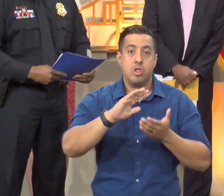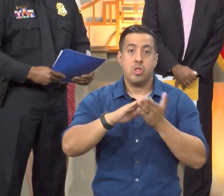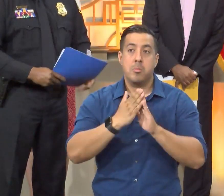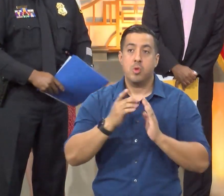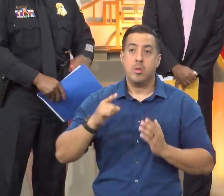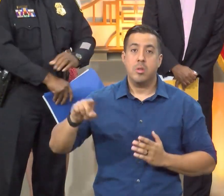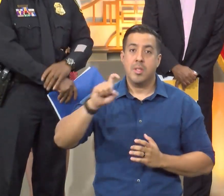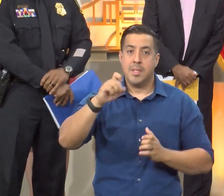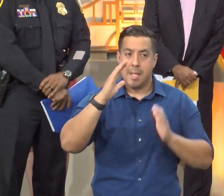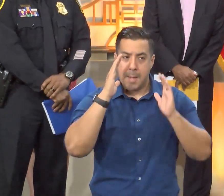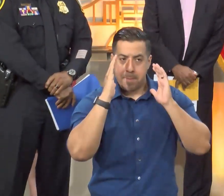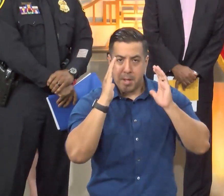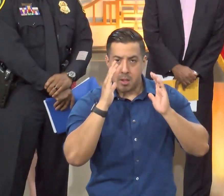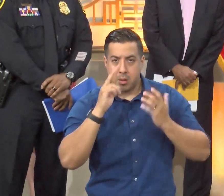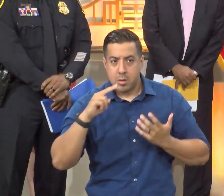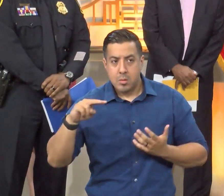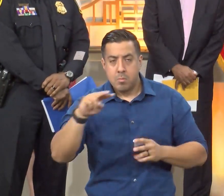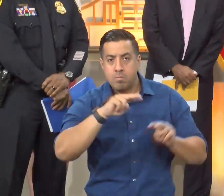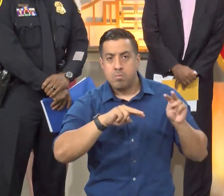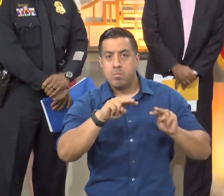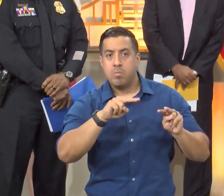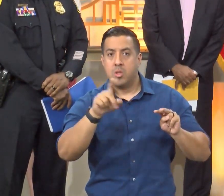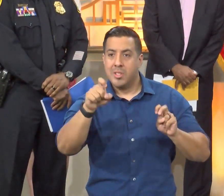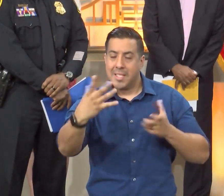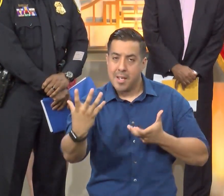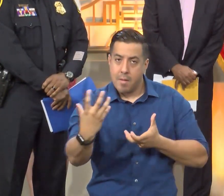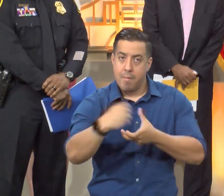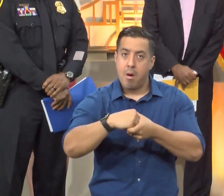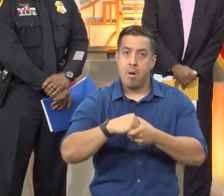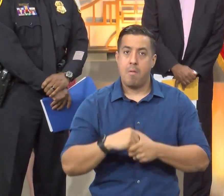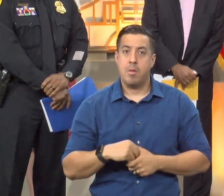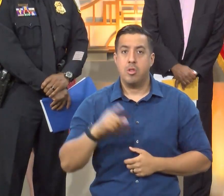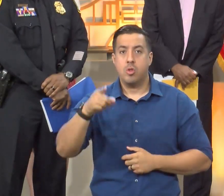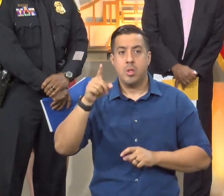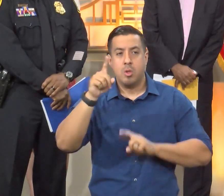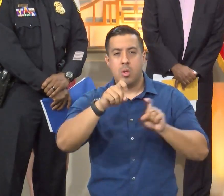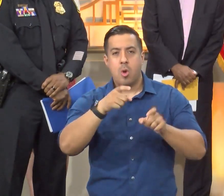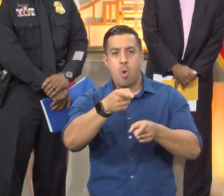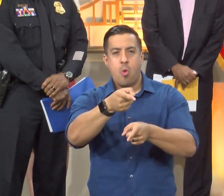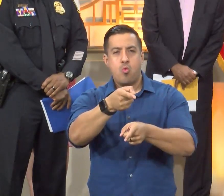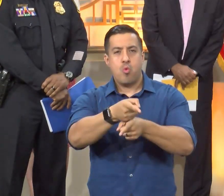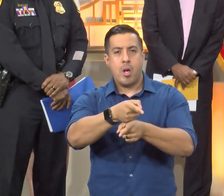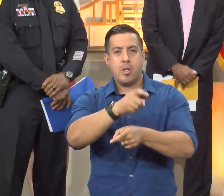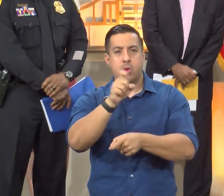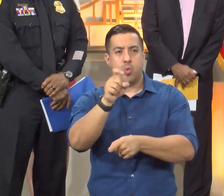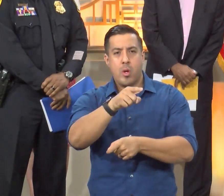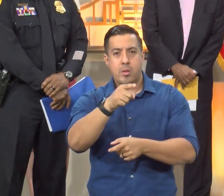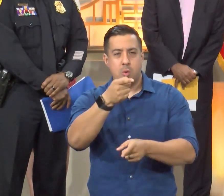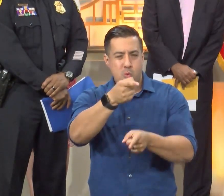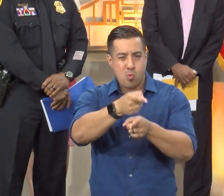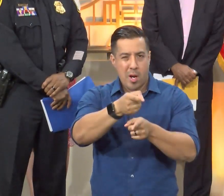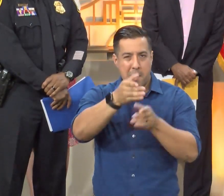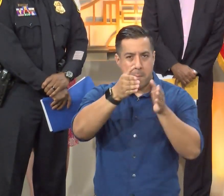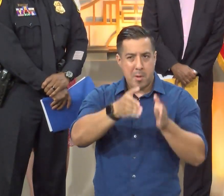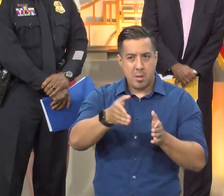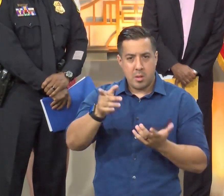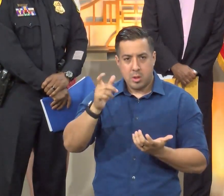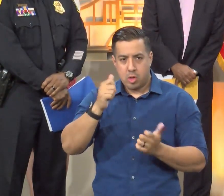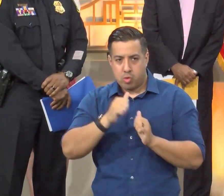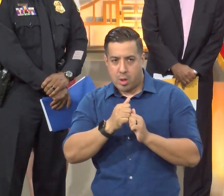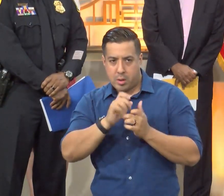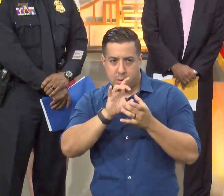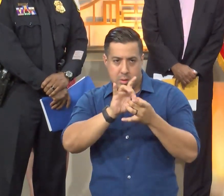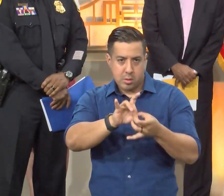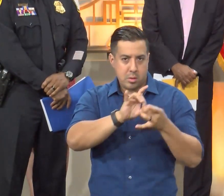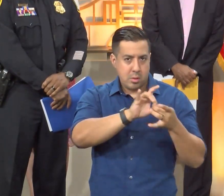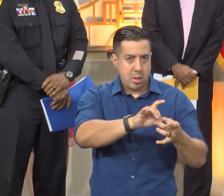pay attention, get involved, ask the right questions of the right people in an appropriate